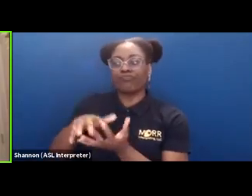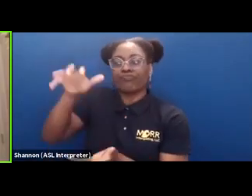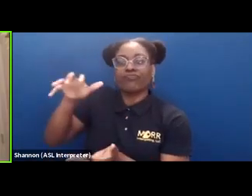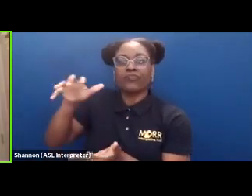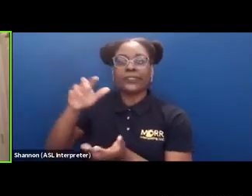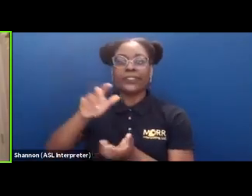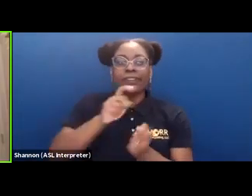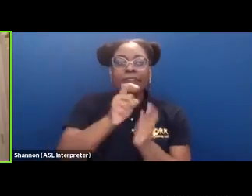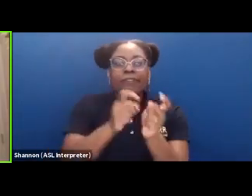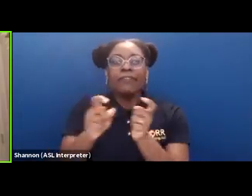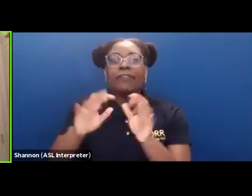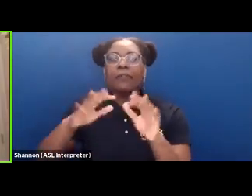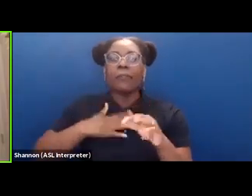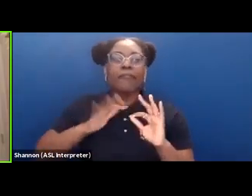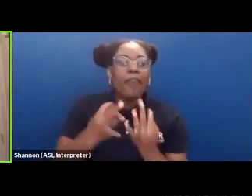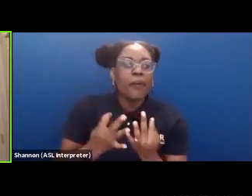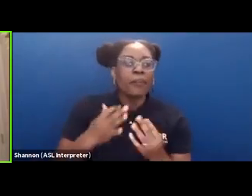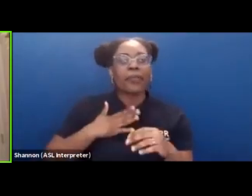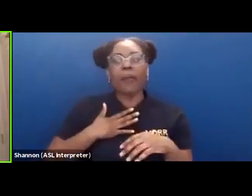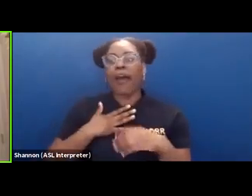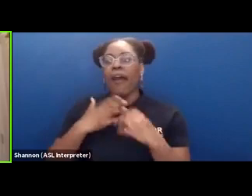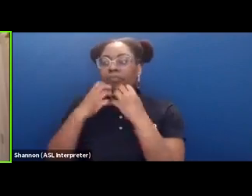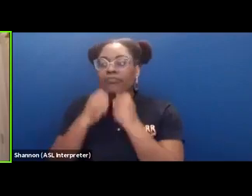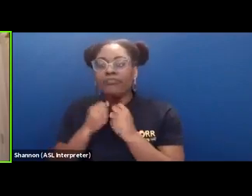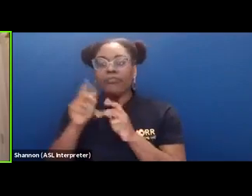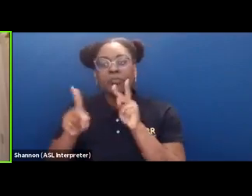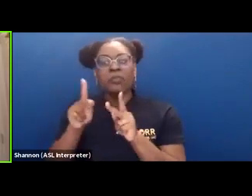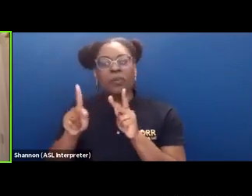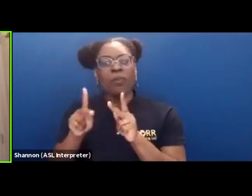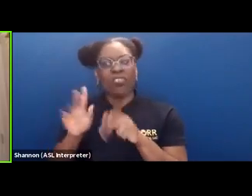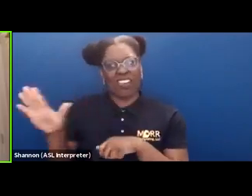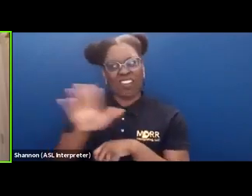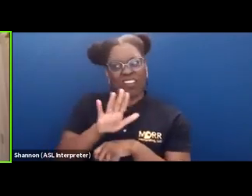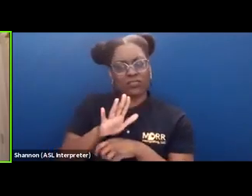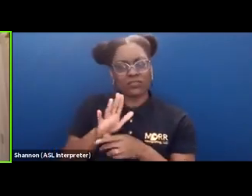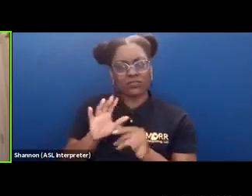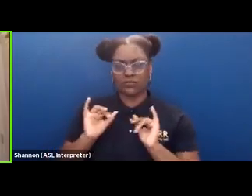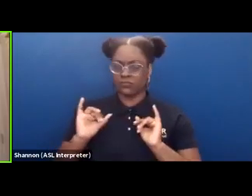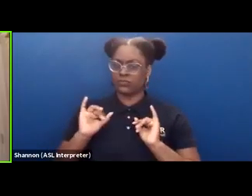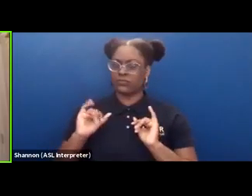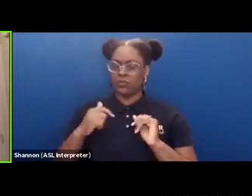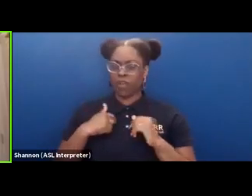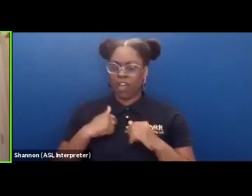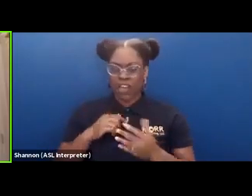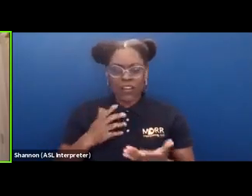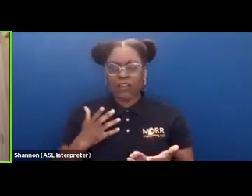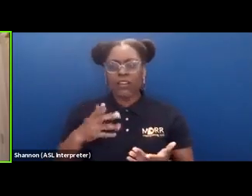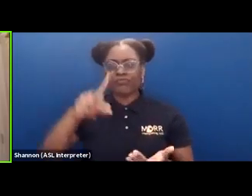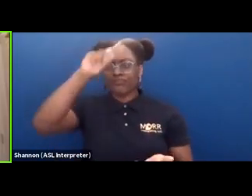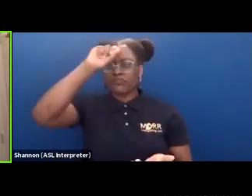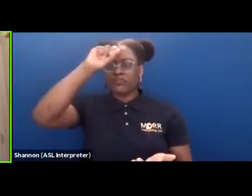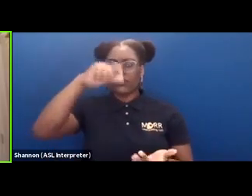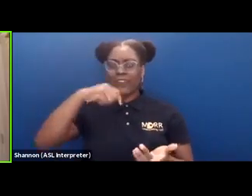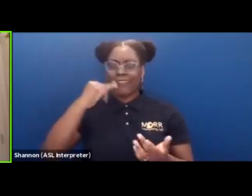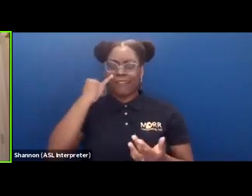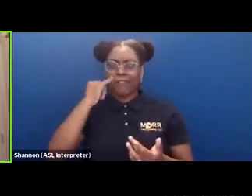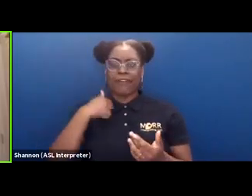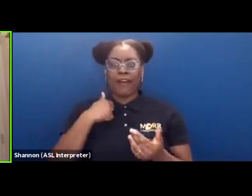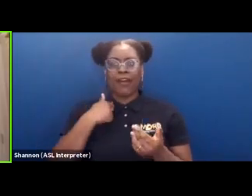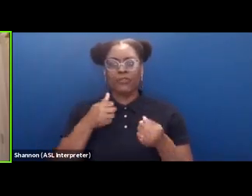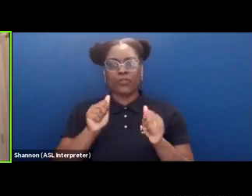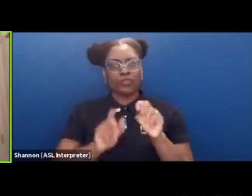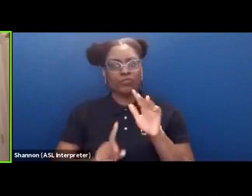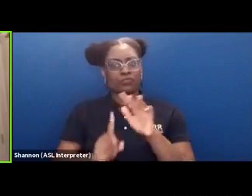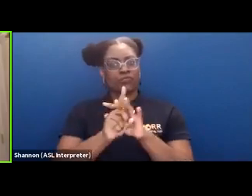if I try to fill my medication a day early, I am turned away from the pharmacy, or I have to, or if I can pay out of pocket, I